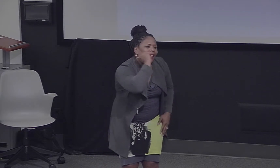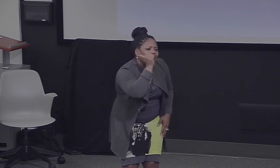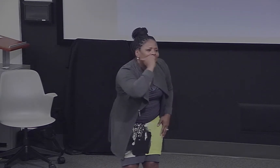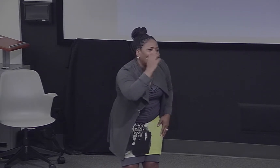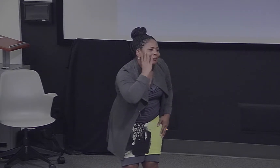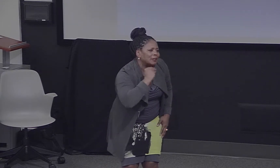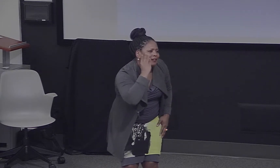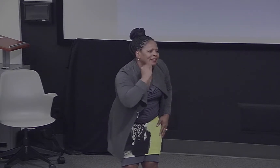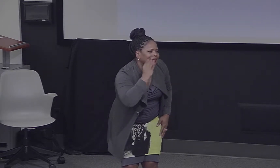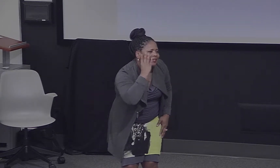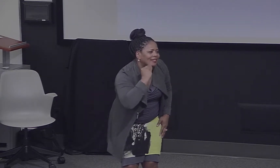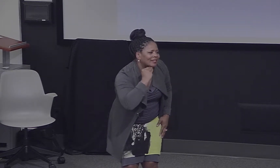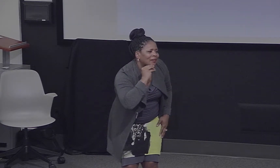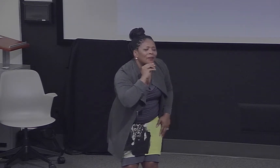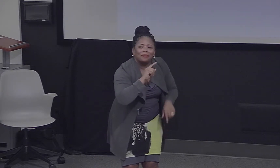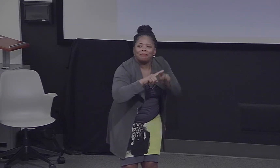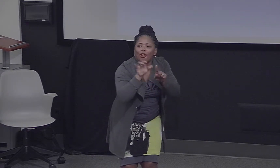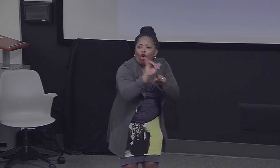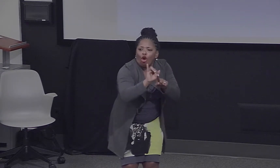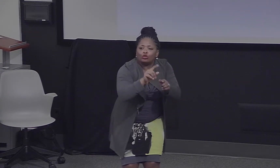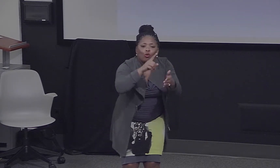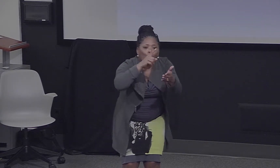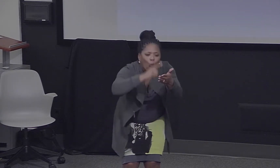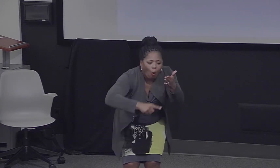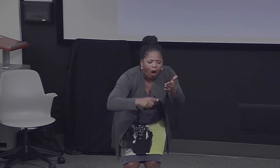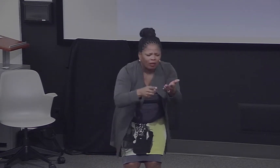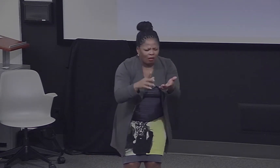only look at participants involved with some everyday experience.